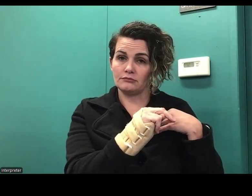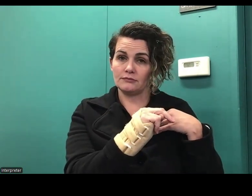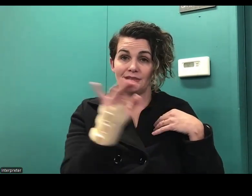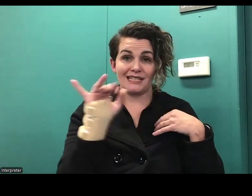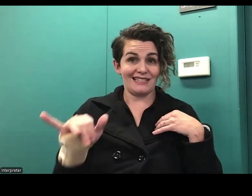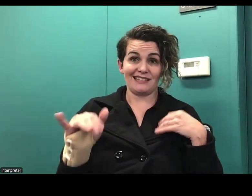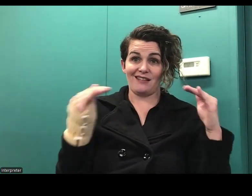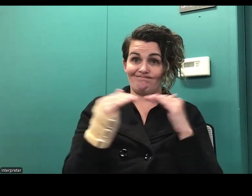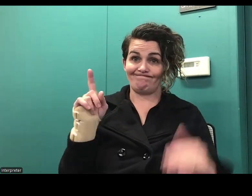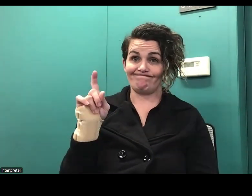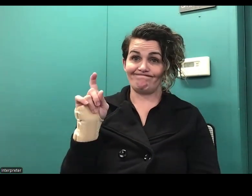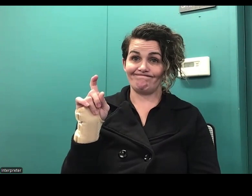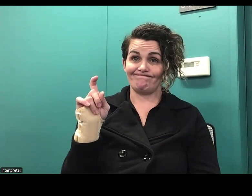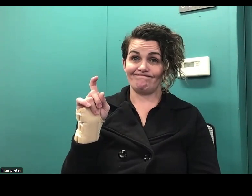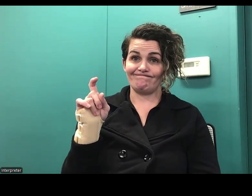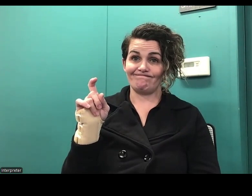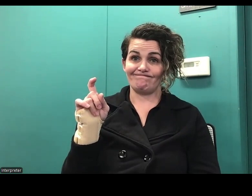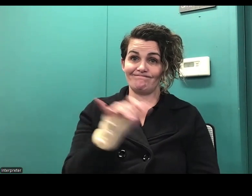Is that equal?